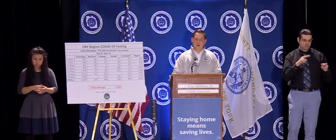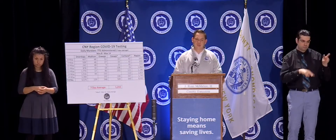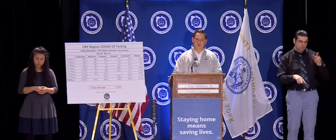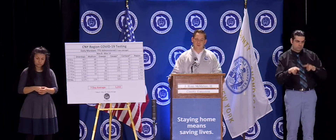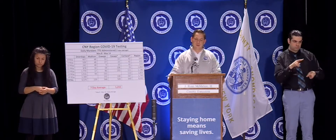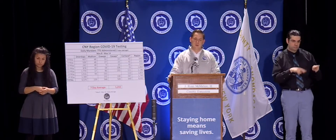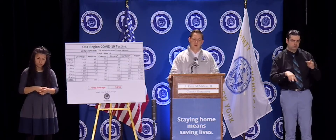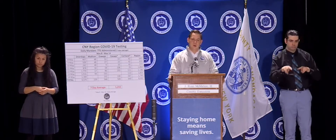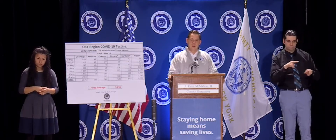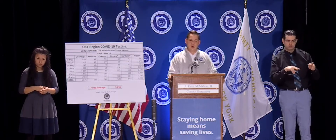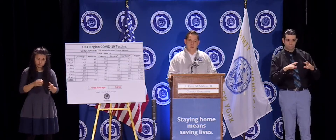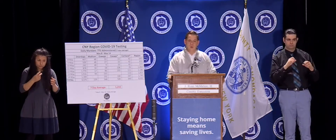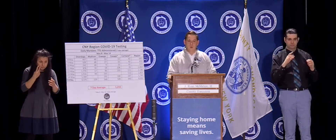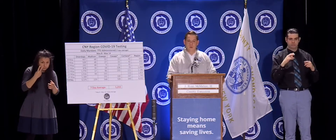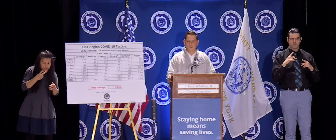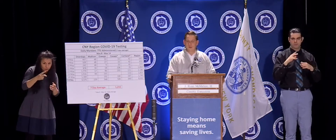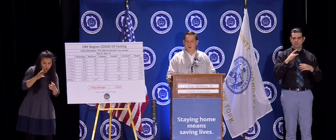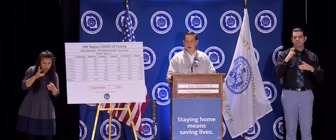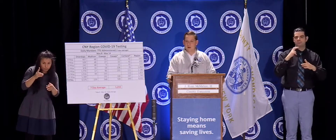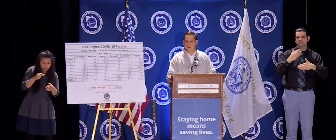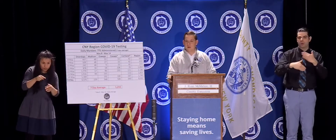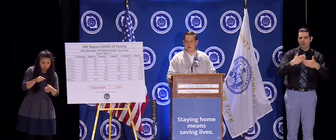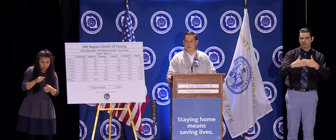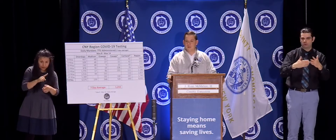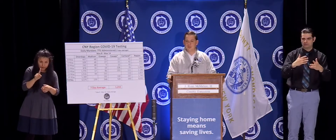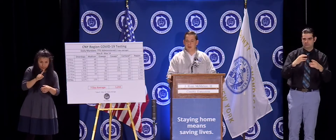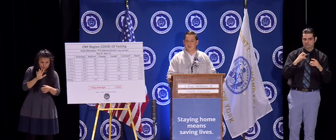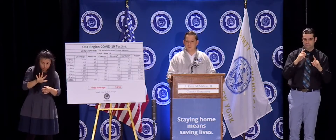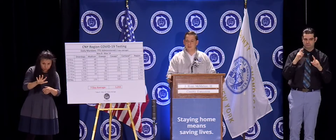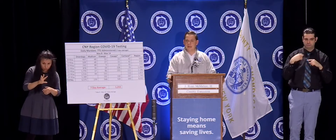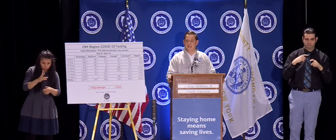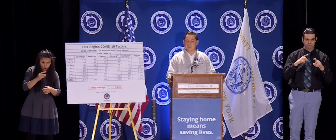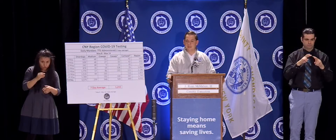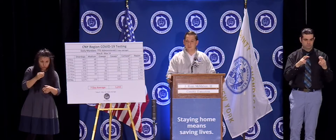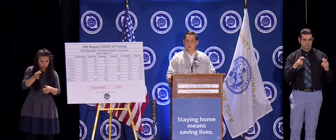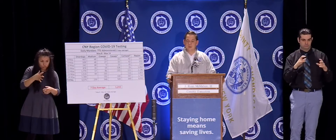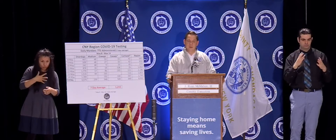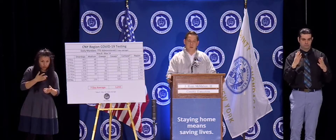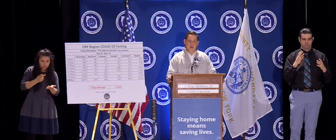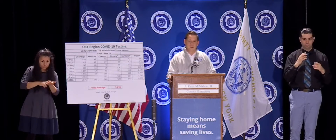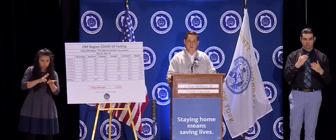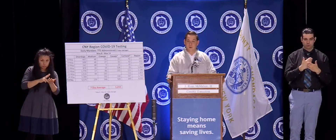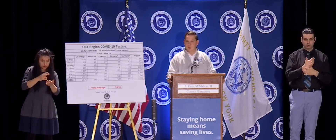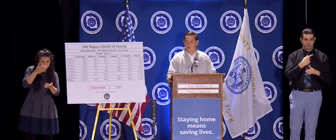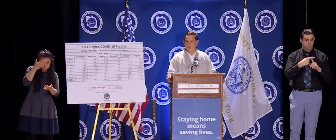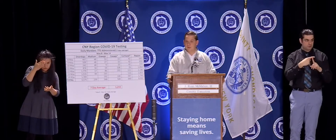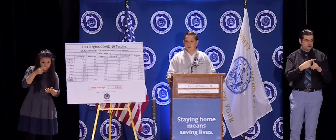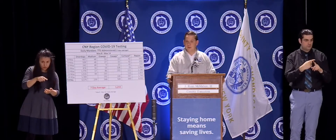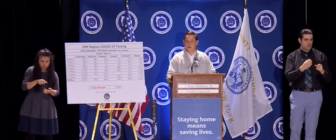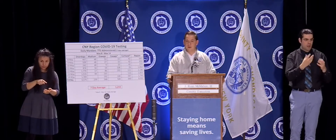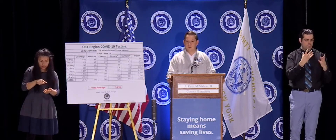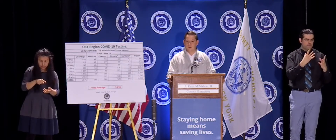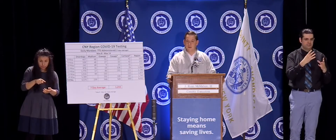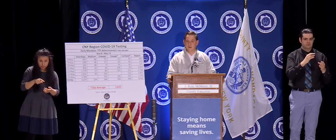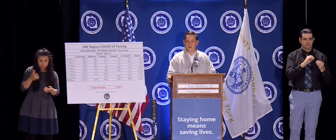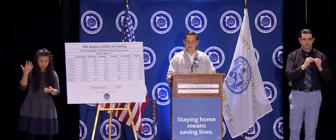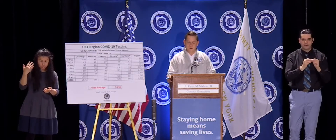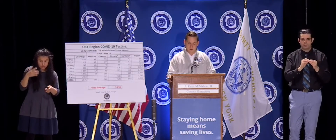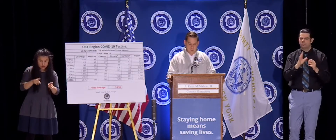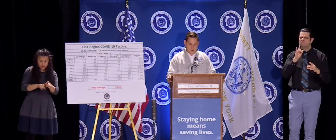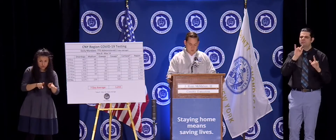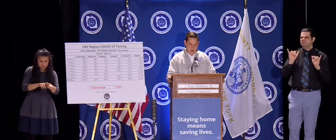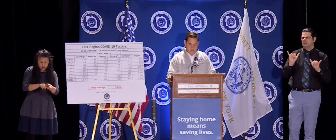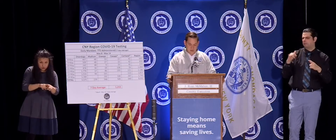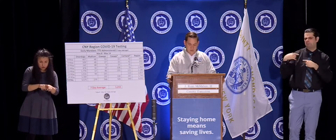related to the metrics. We'll closely monitor trends and cases, just like we have been, and then we'll make